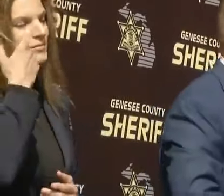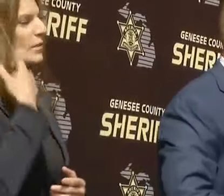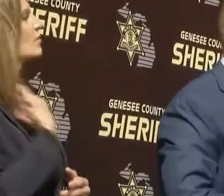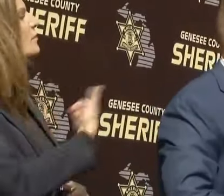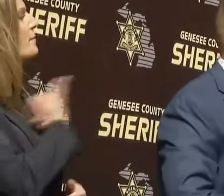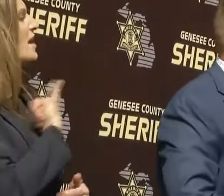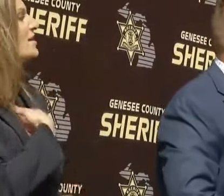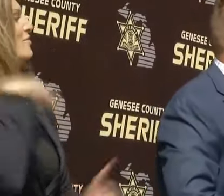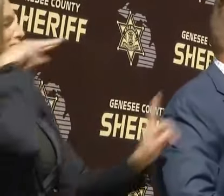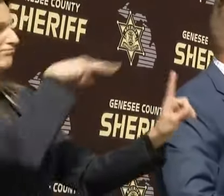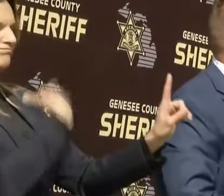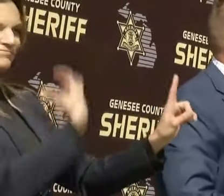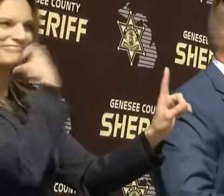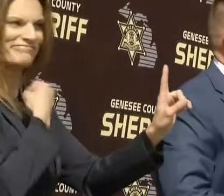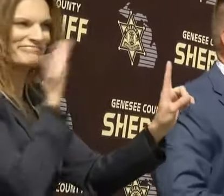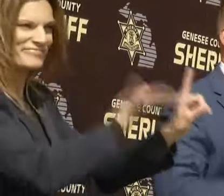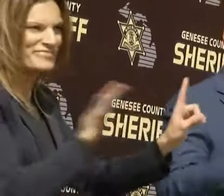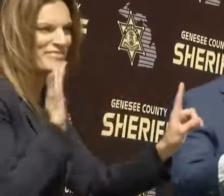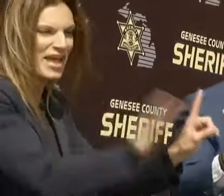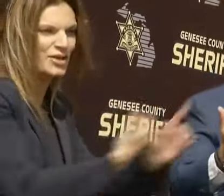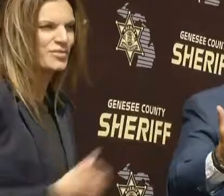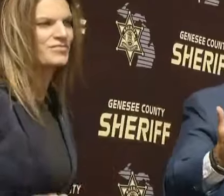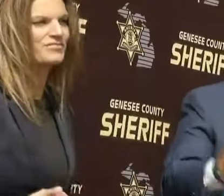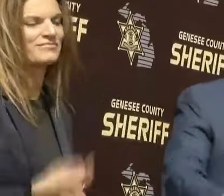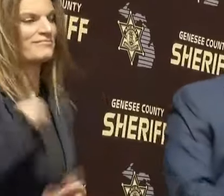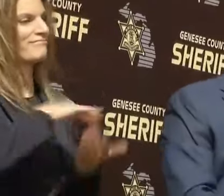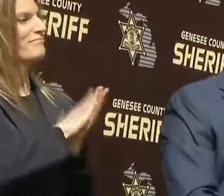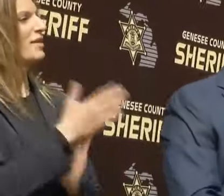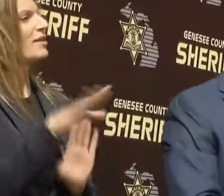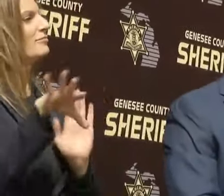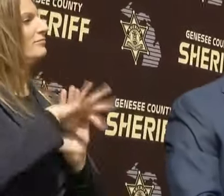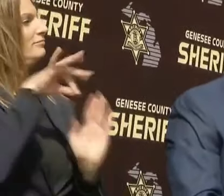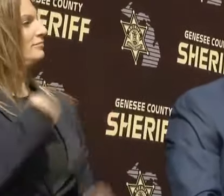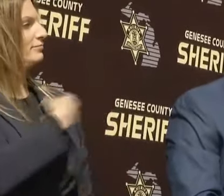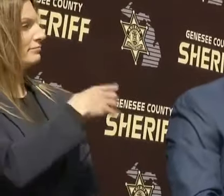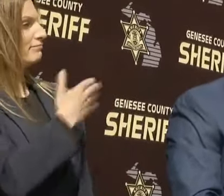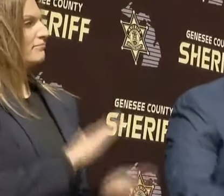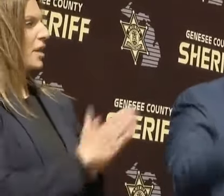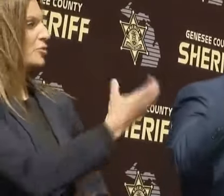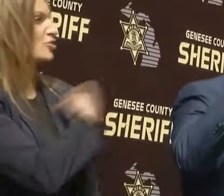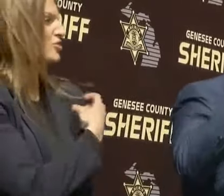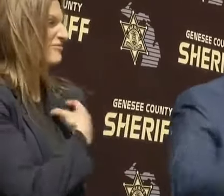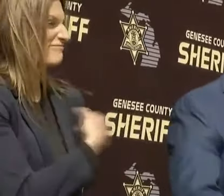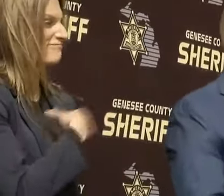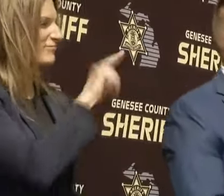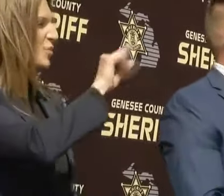personal recognition. When I was appointed sheriff in 2019,